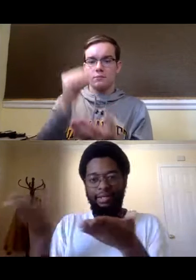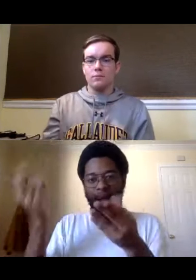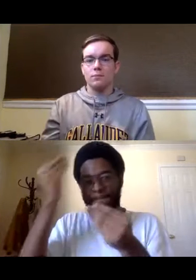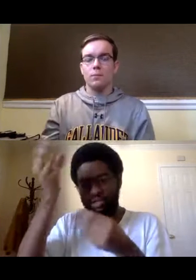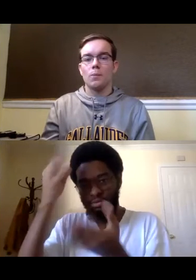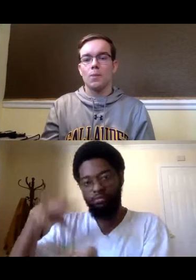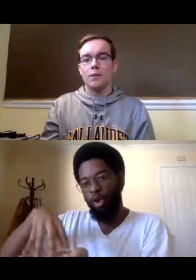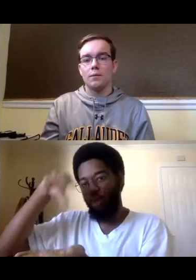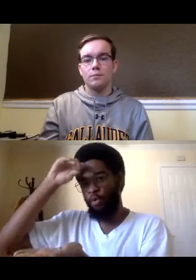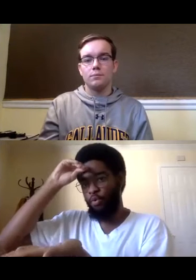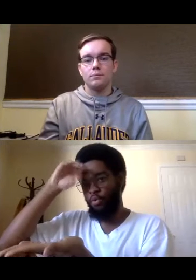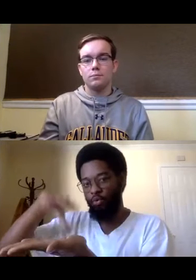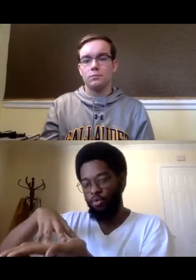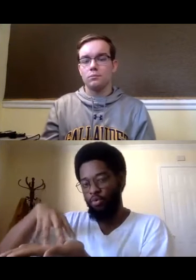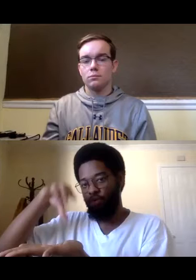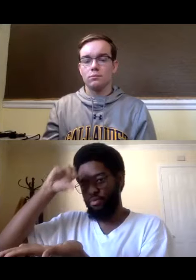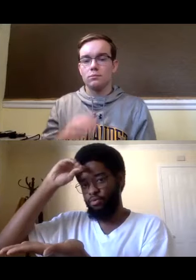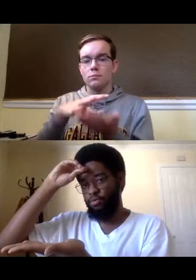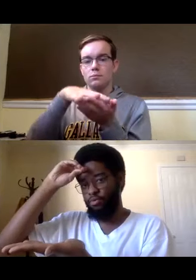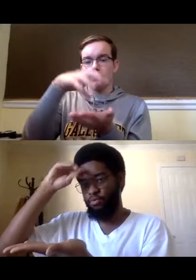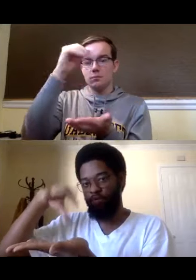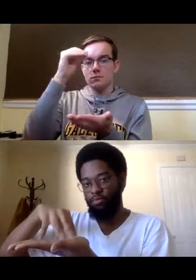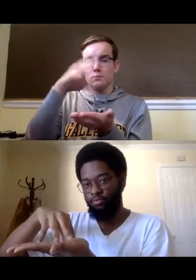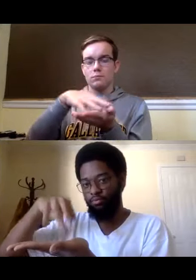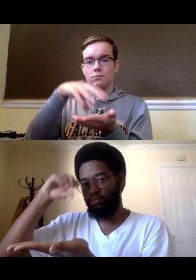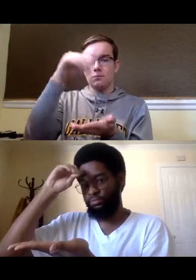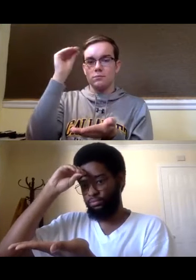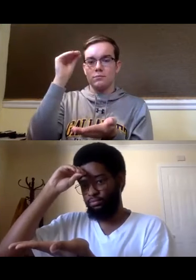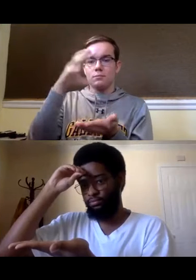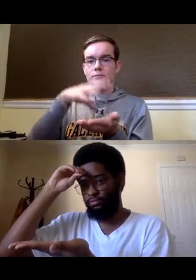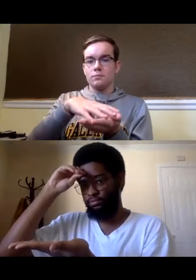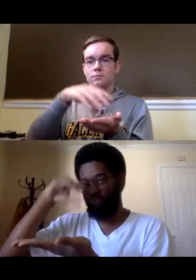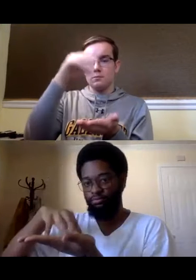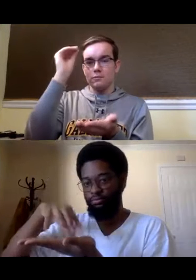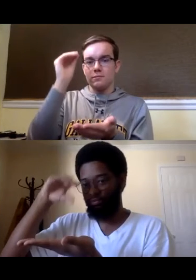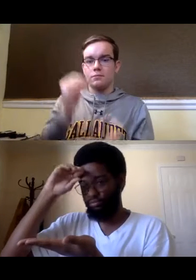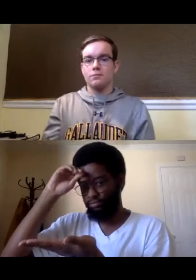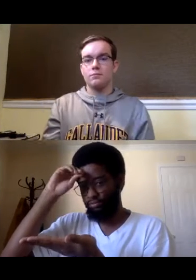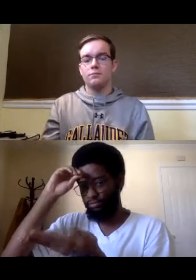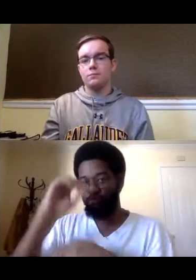Like you're taking something from a book and putting it into your head and absorbing it. You're learning.